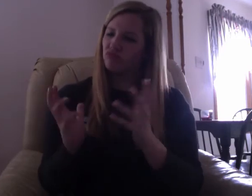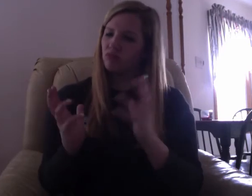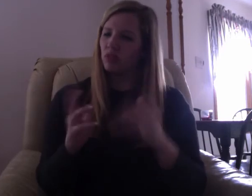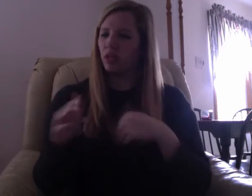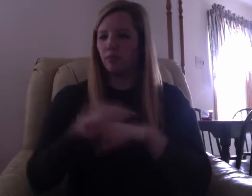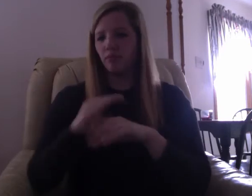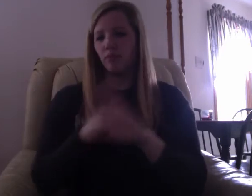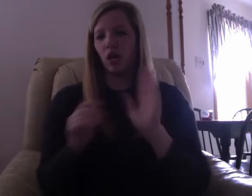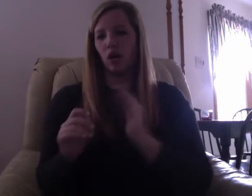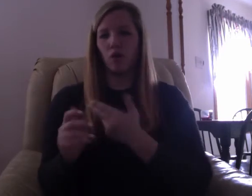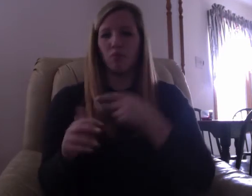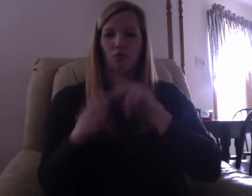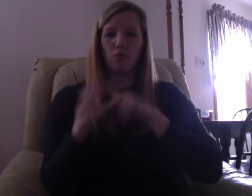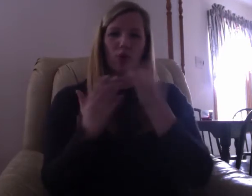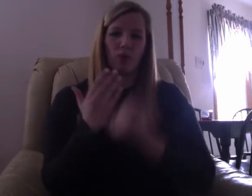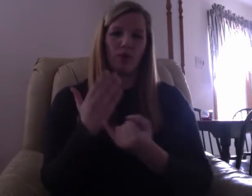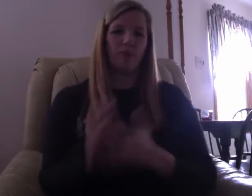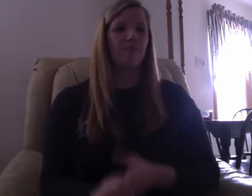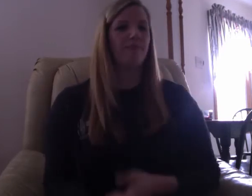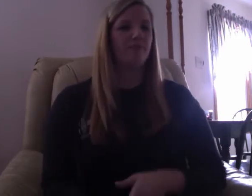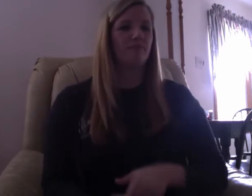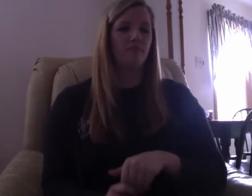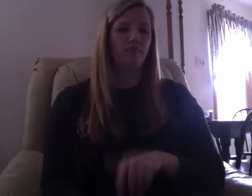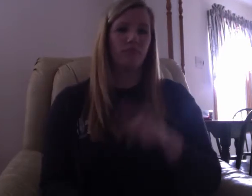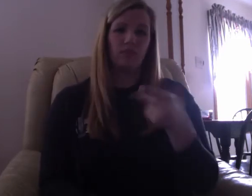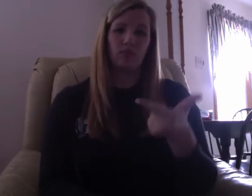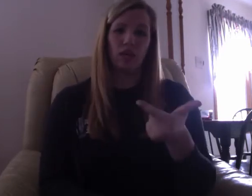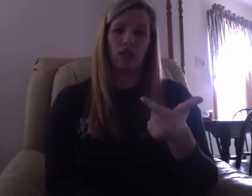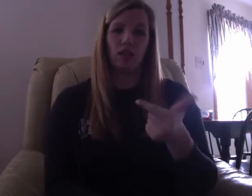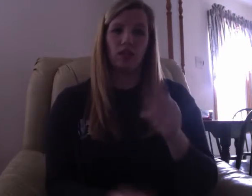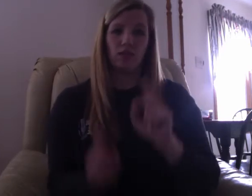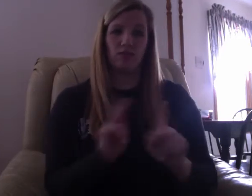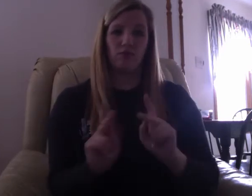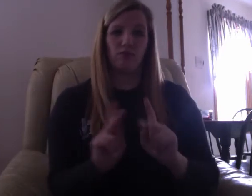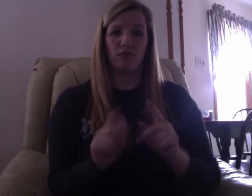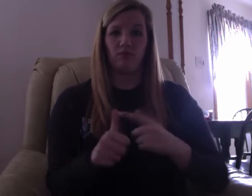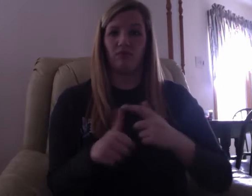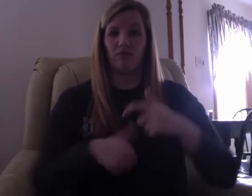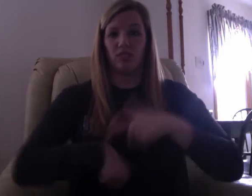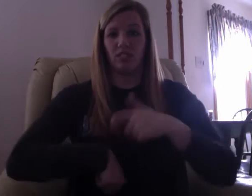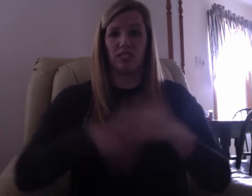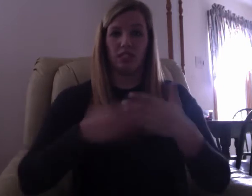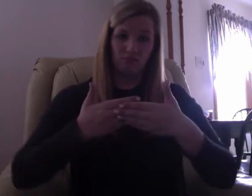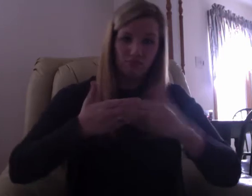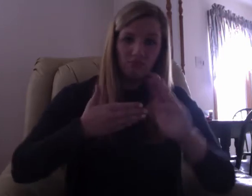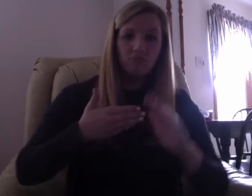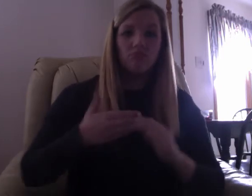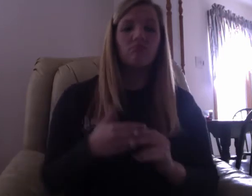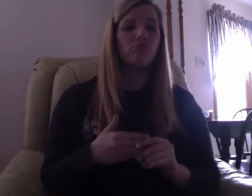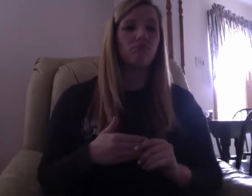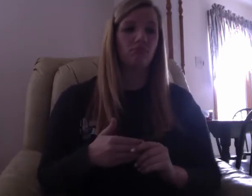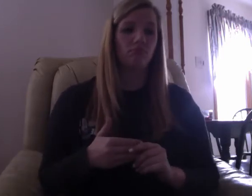thing. The other thing that I'm working on next year for the first time ever, about a month ago, I